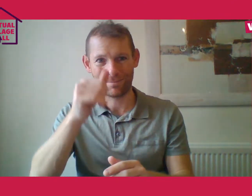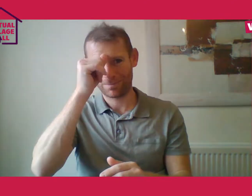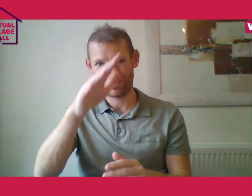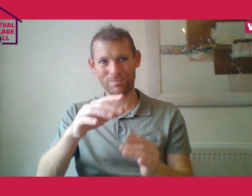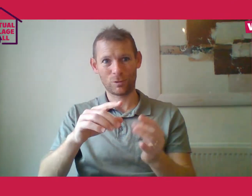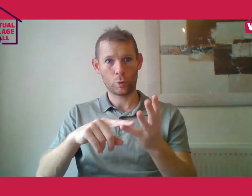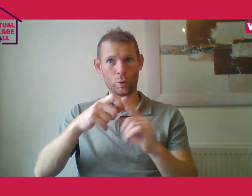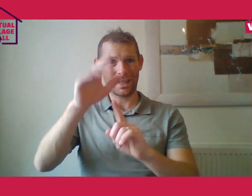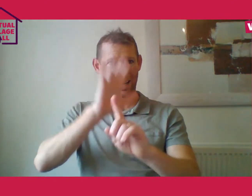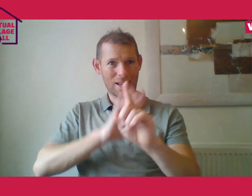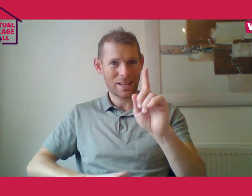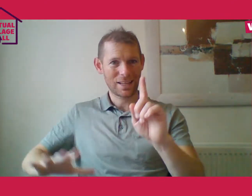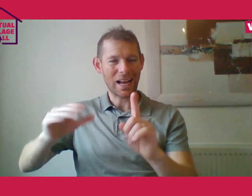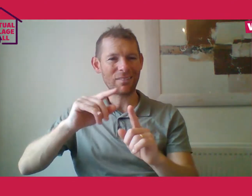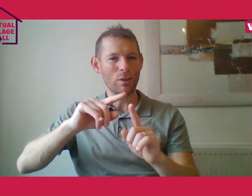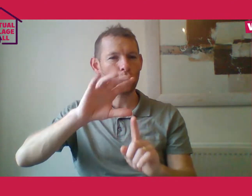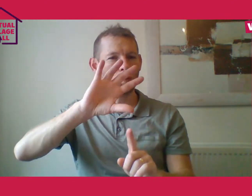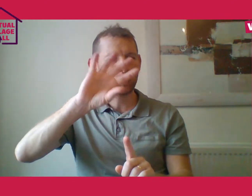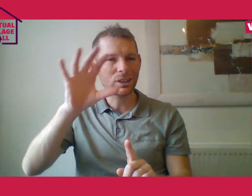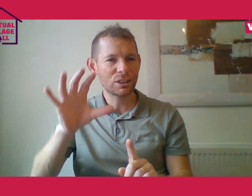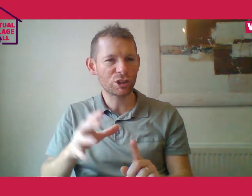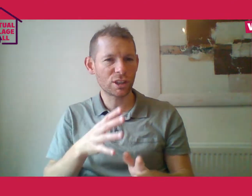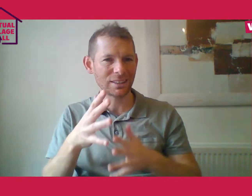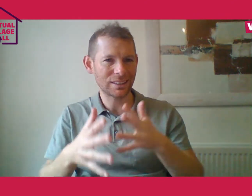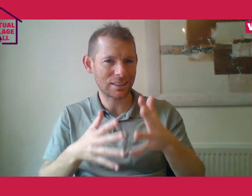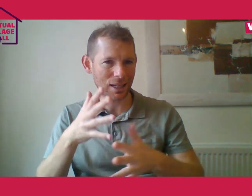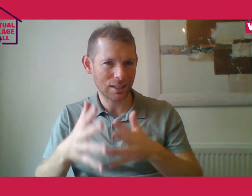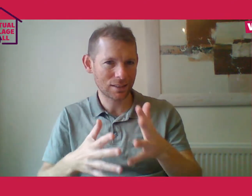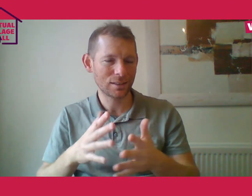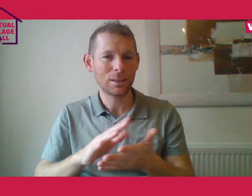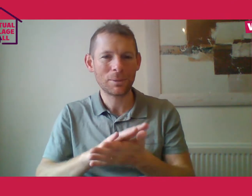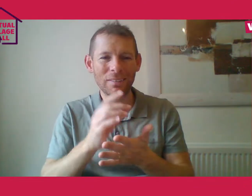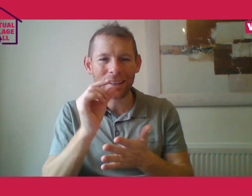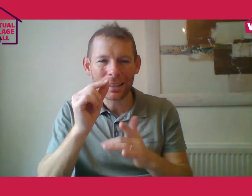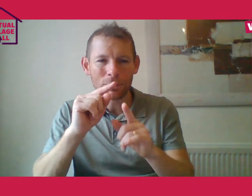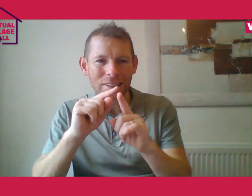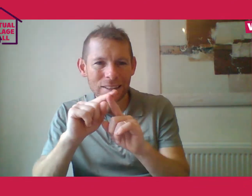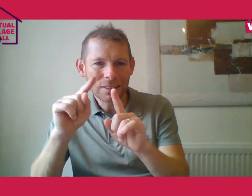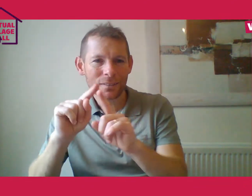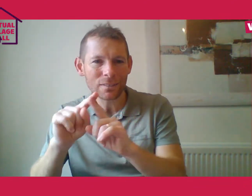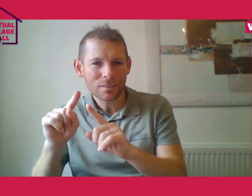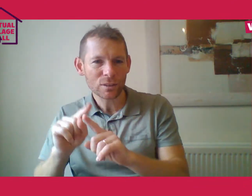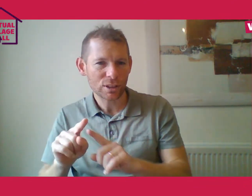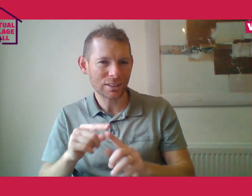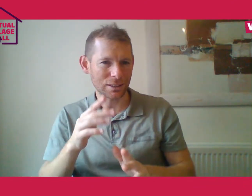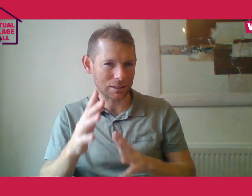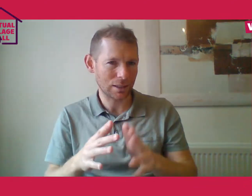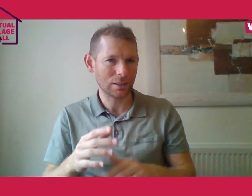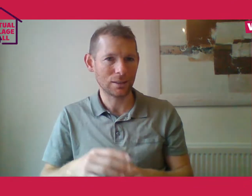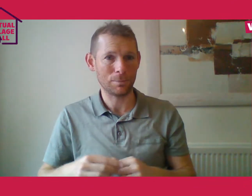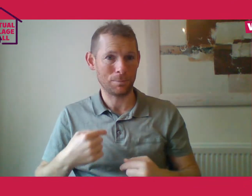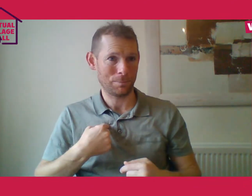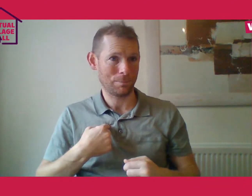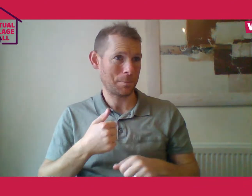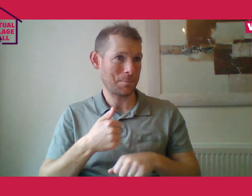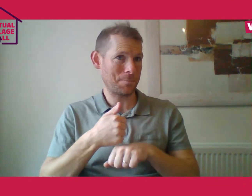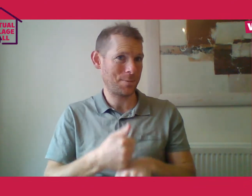Let me also just explain, if you're not aware, there are regional differences in sign language throughout different areas of